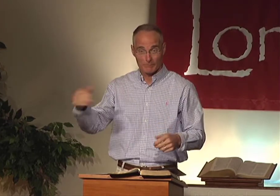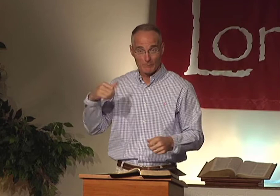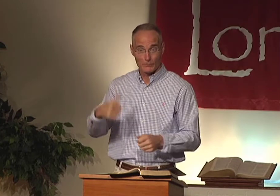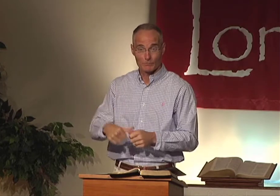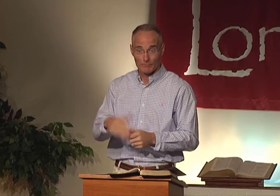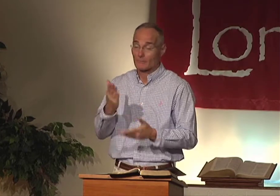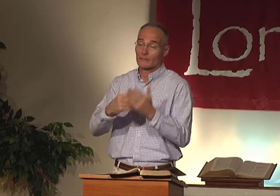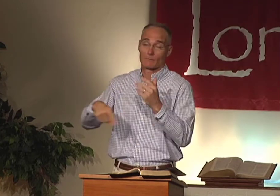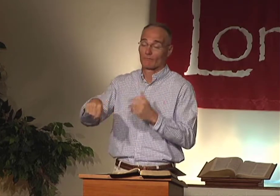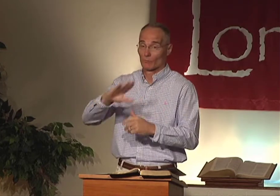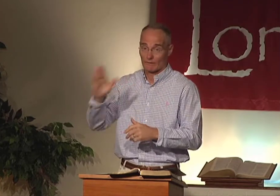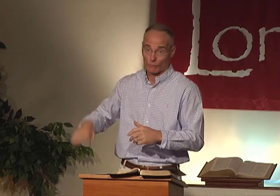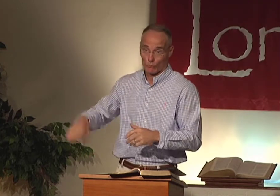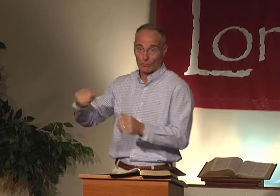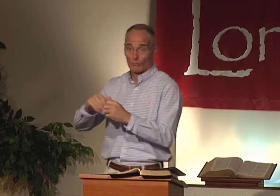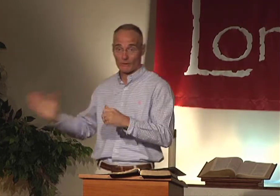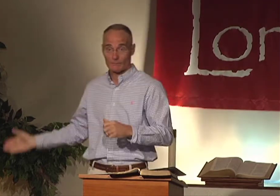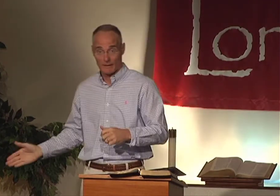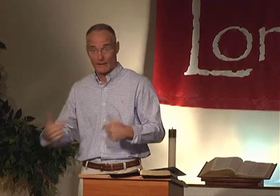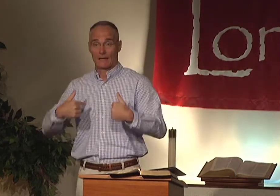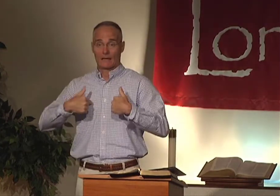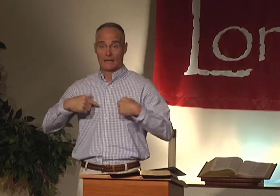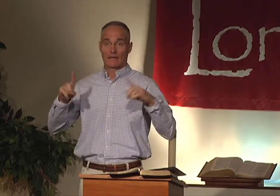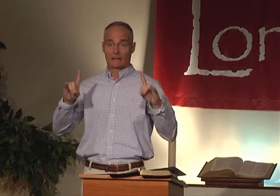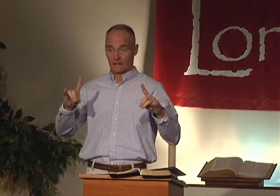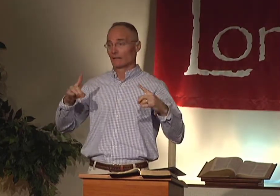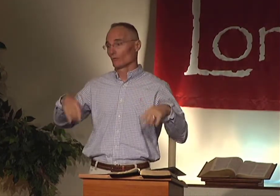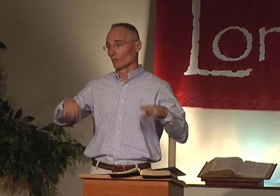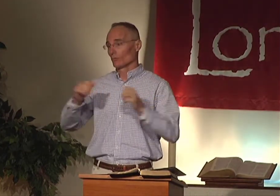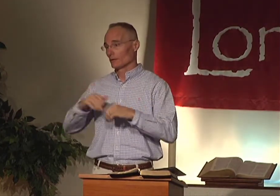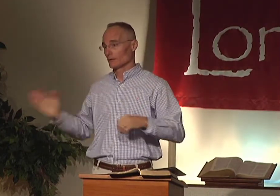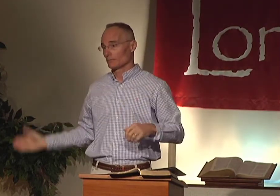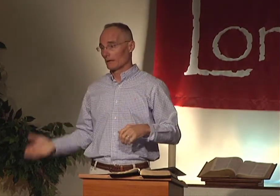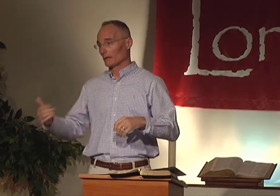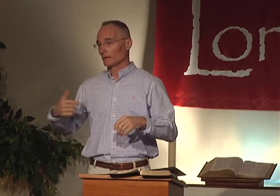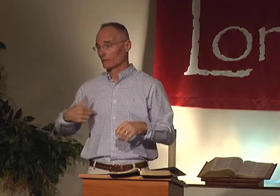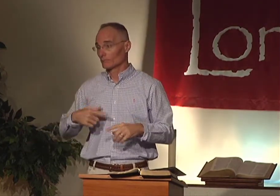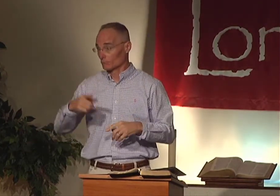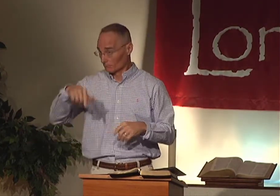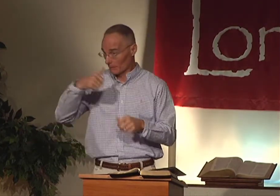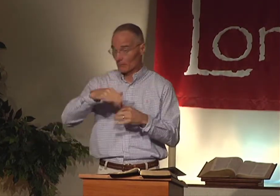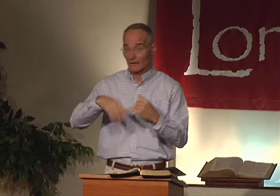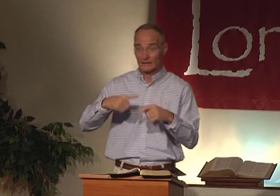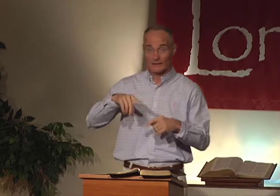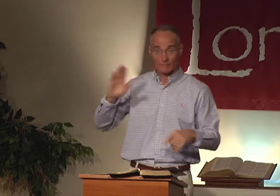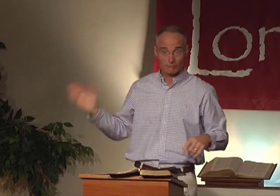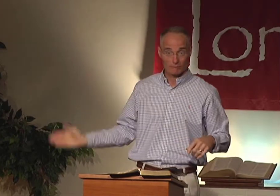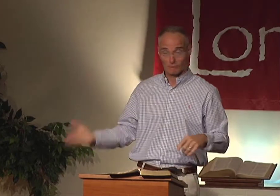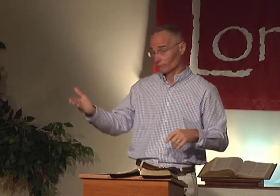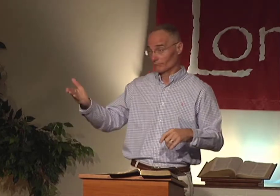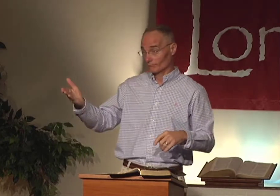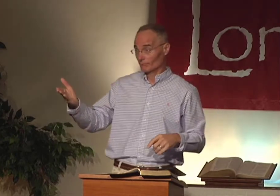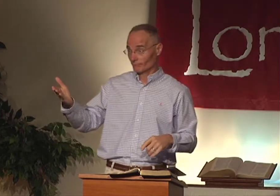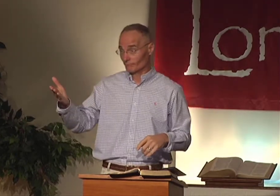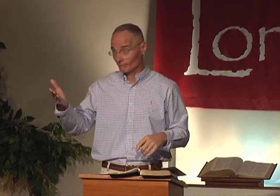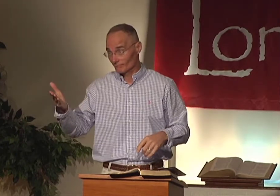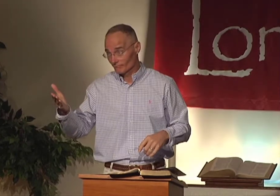Whack. Do you remember? Some of you probably never grew up with a spanking, but I did. Remember the last time you were spanked?